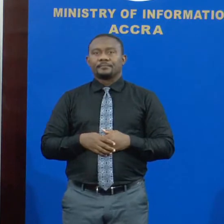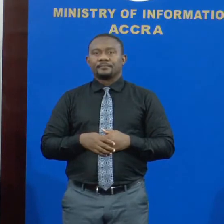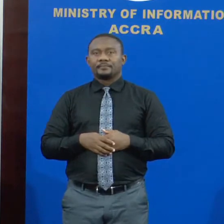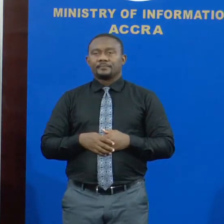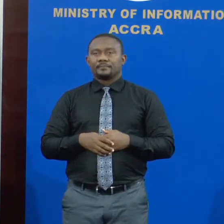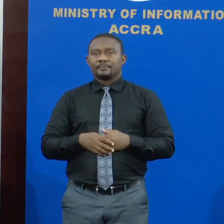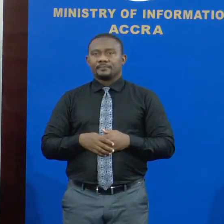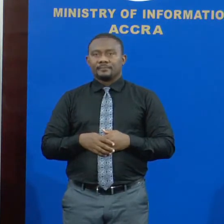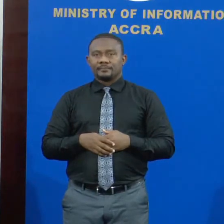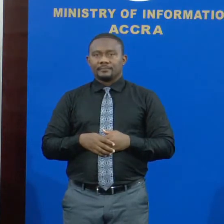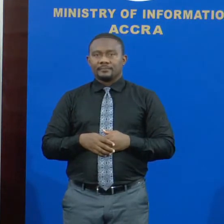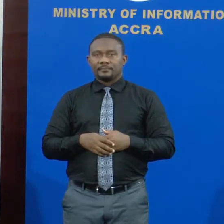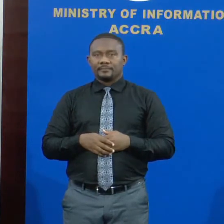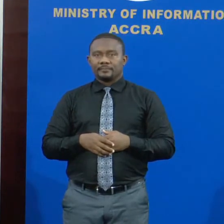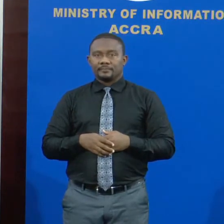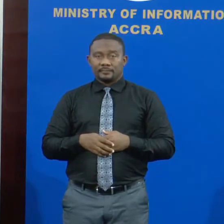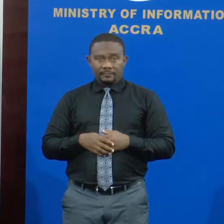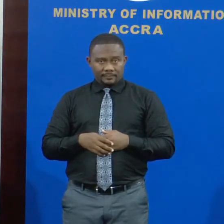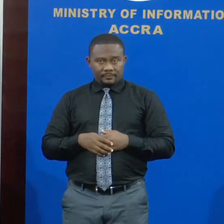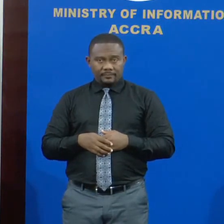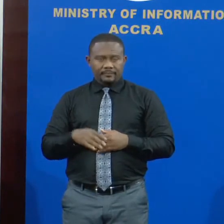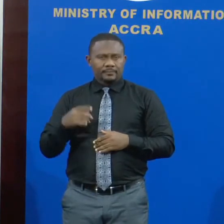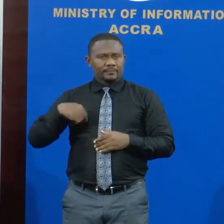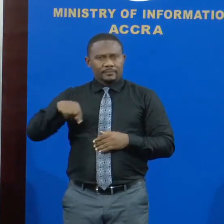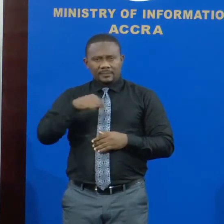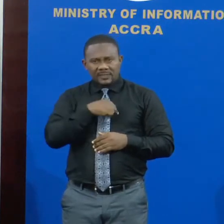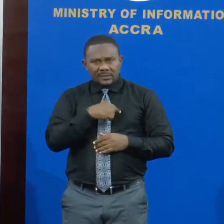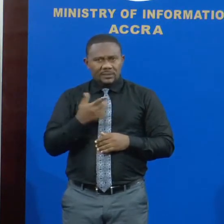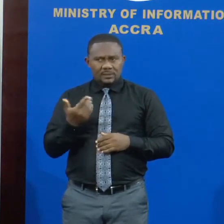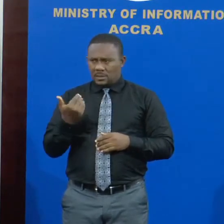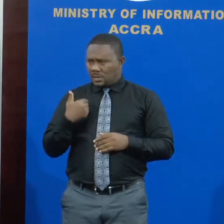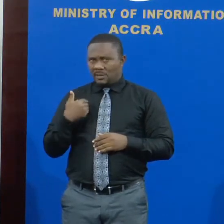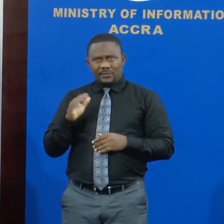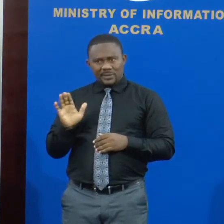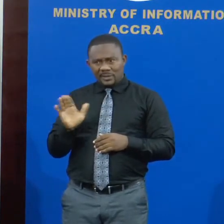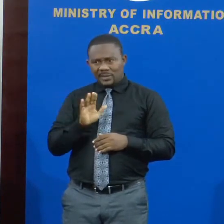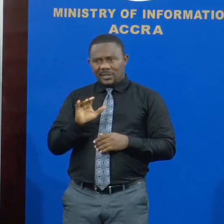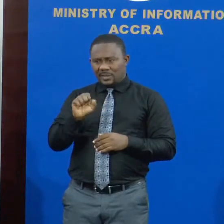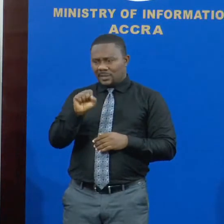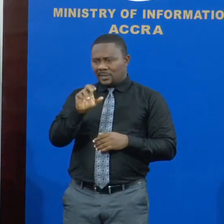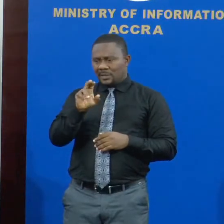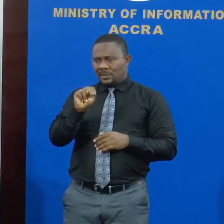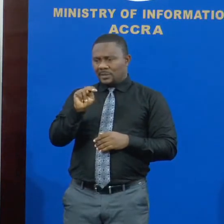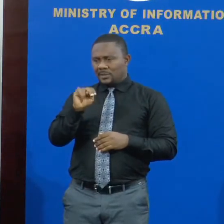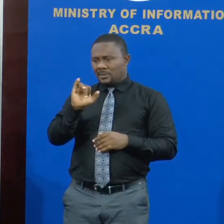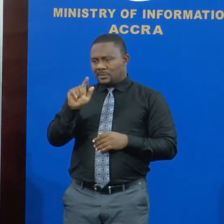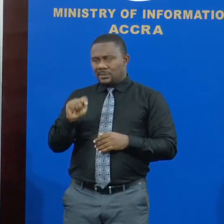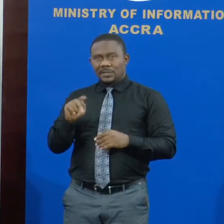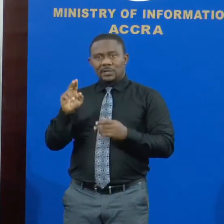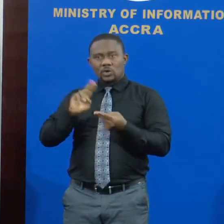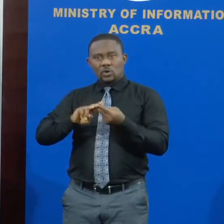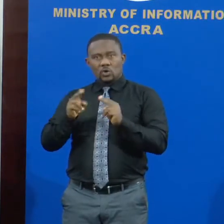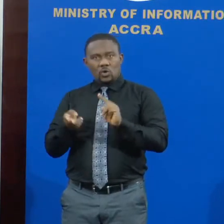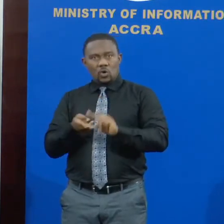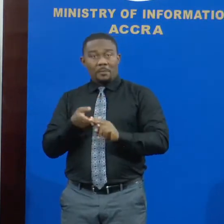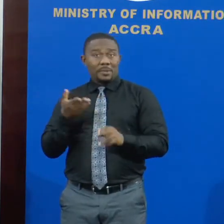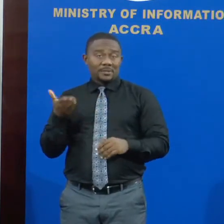such people, we have their SSNIT numbers. And so